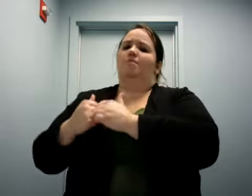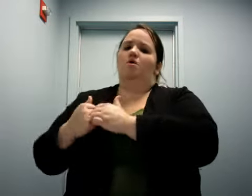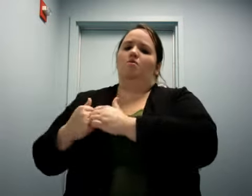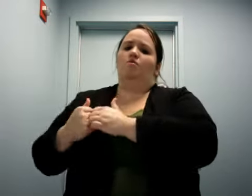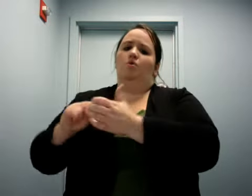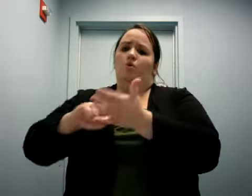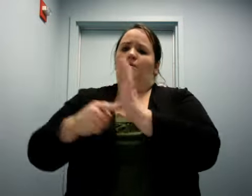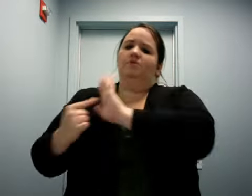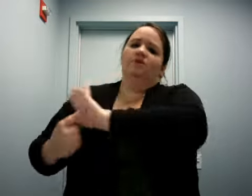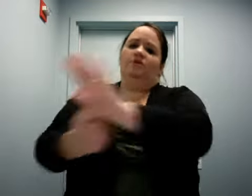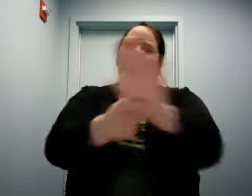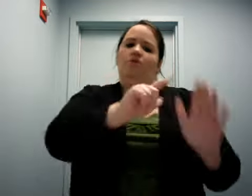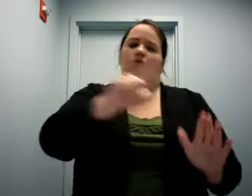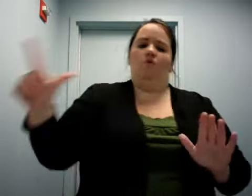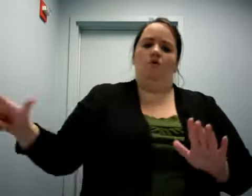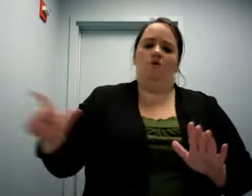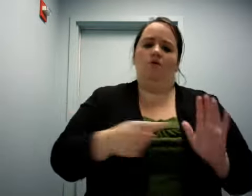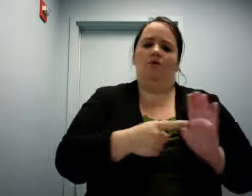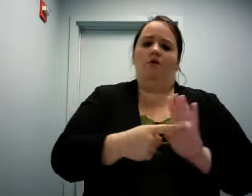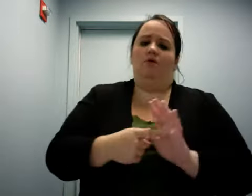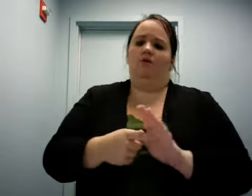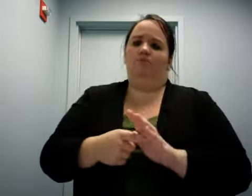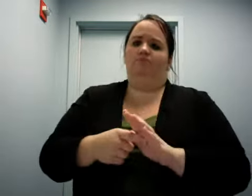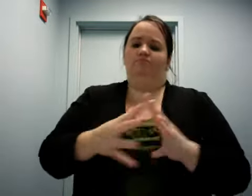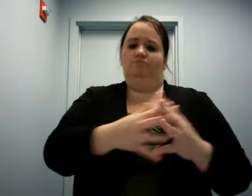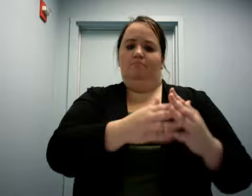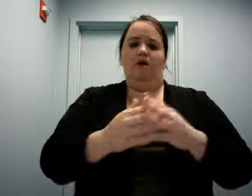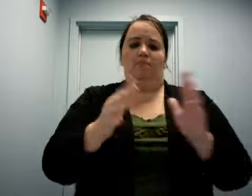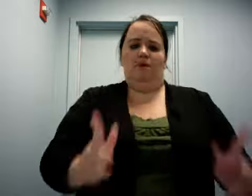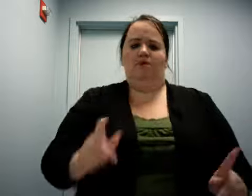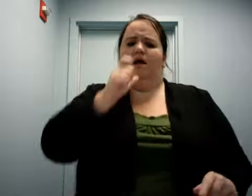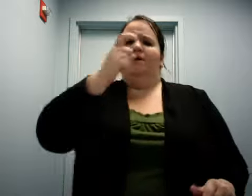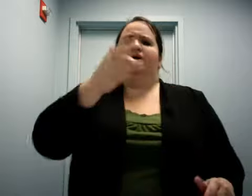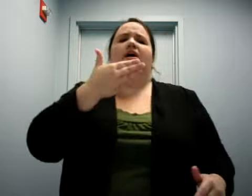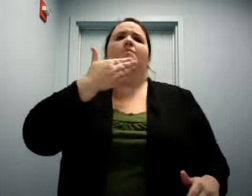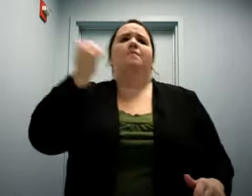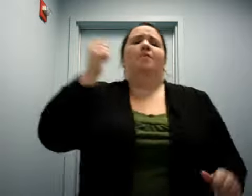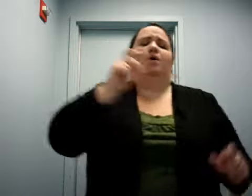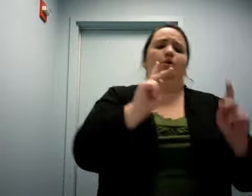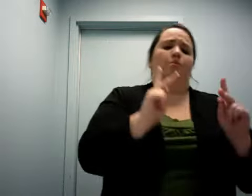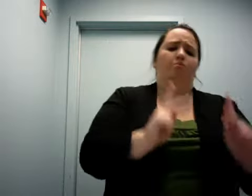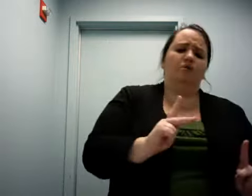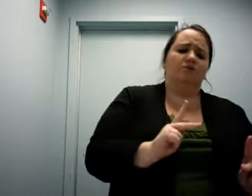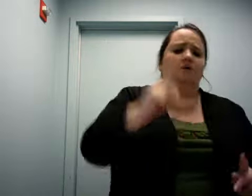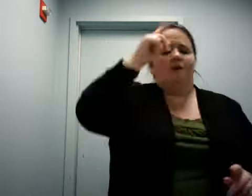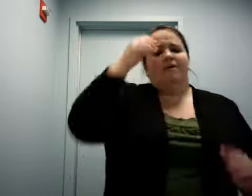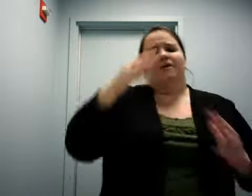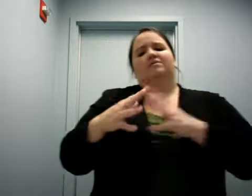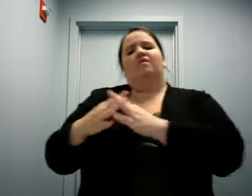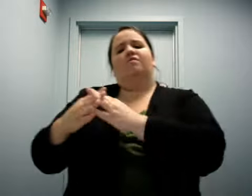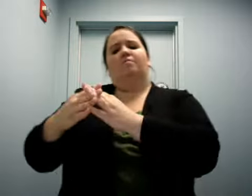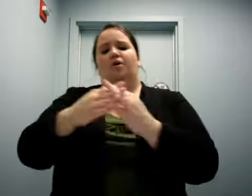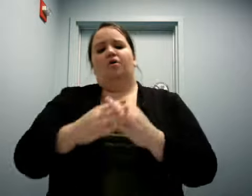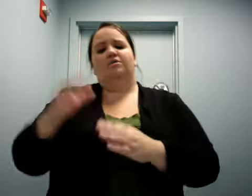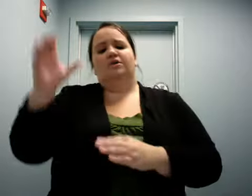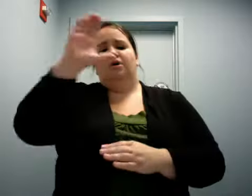And now this is not because I am a better person than that student, but because of America's cultural and economic power, I had many stories of